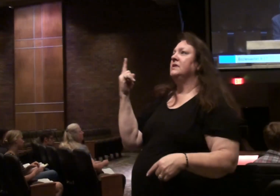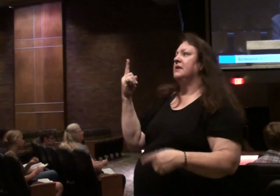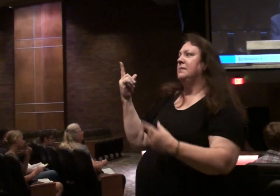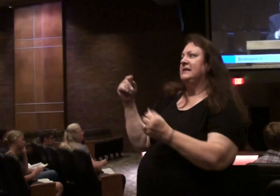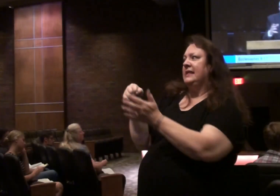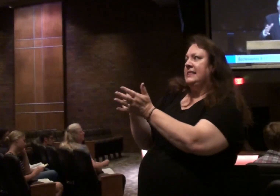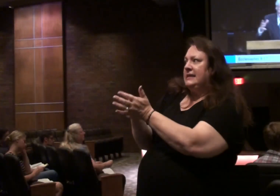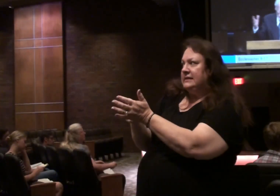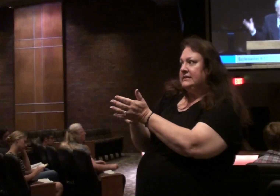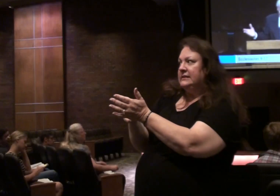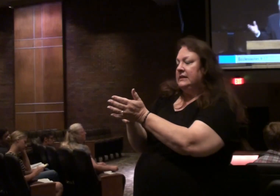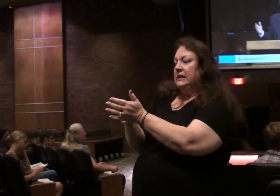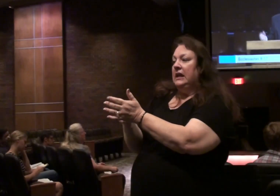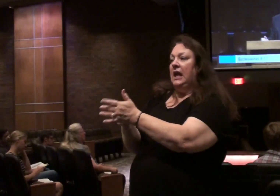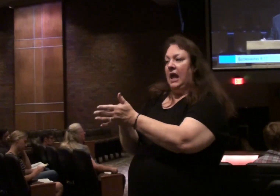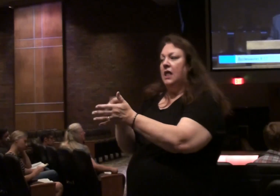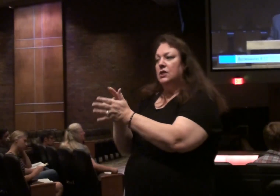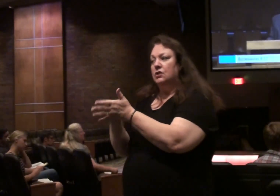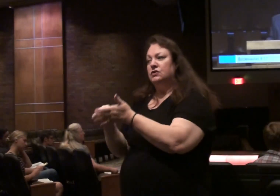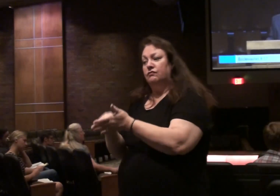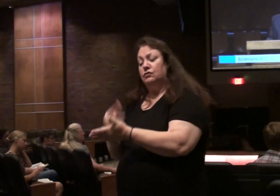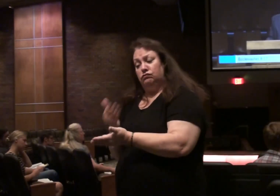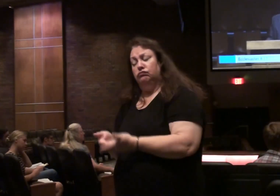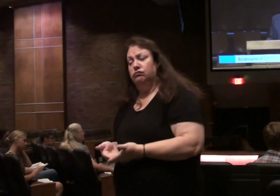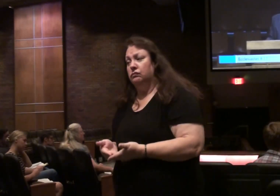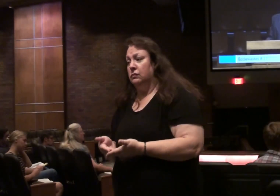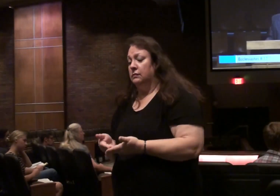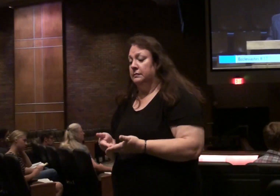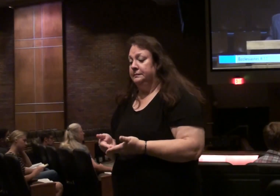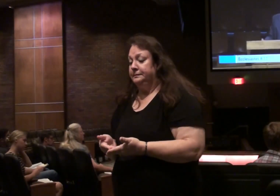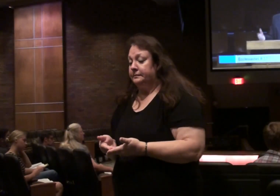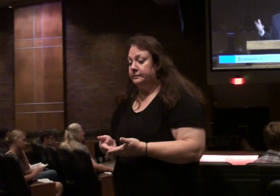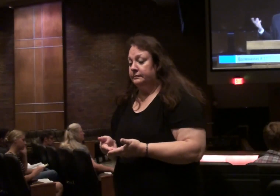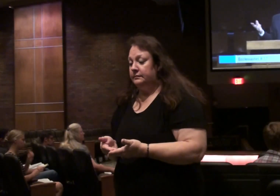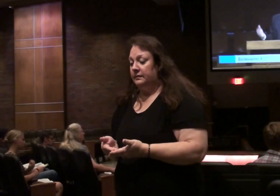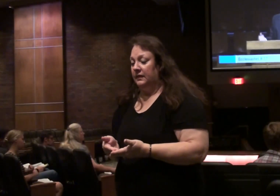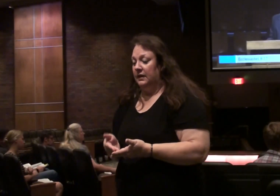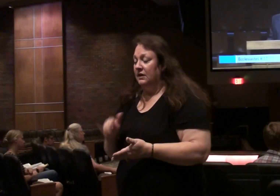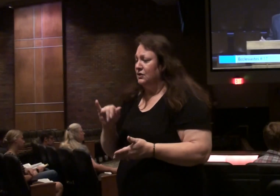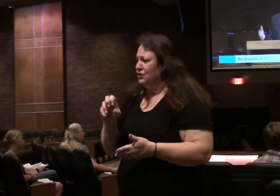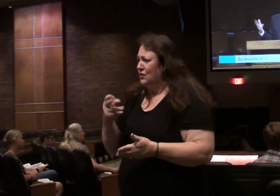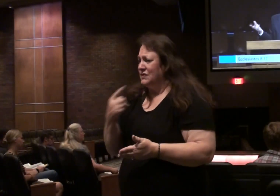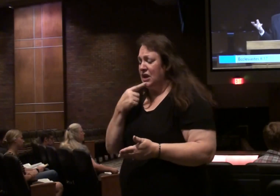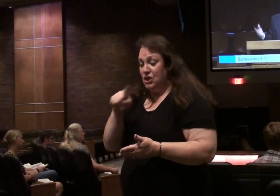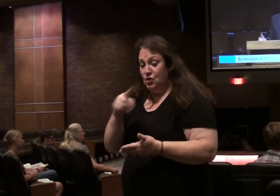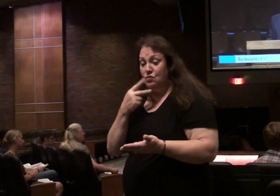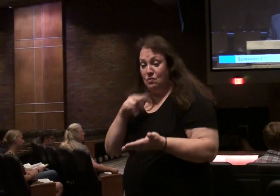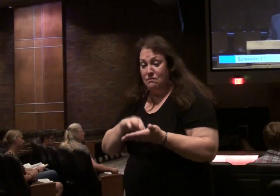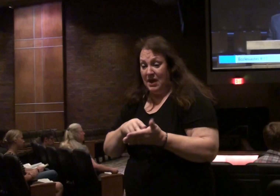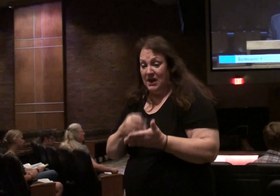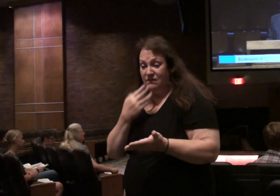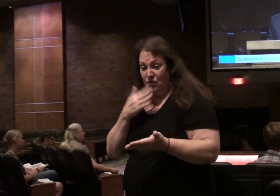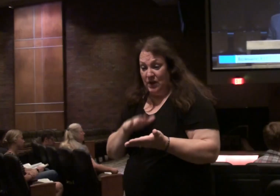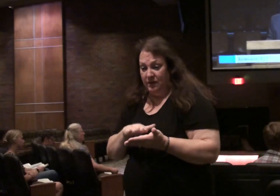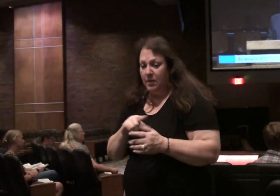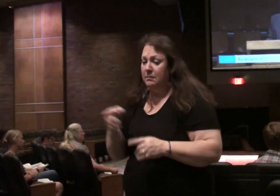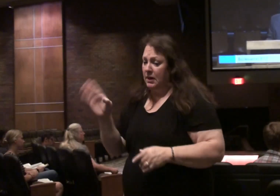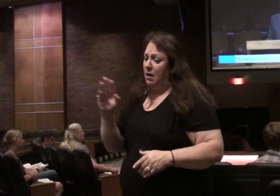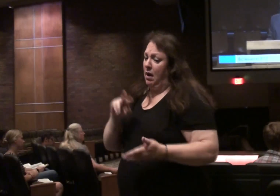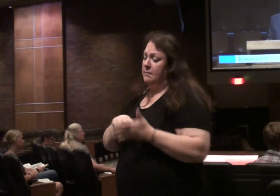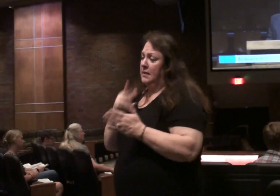did this and good, and there's scriptural advantage. Joseph said, you meant it for evil, God meant it for good.